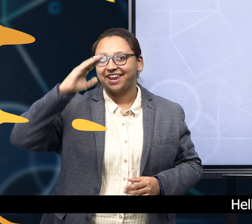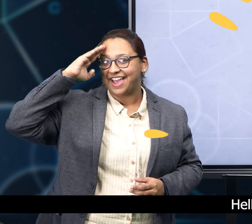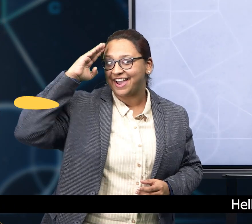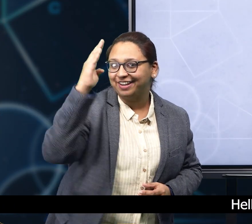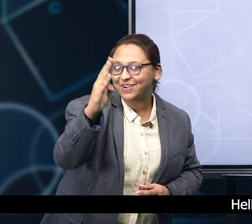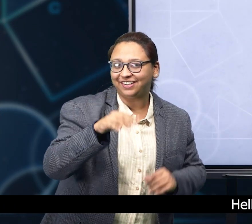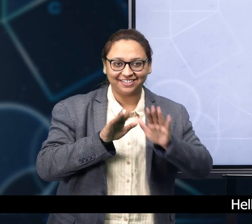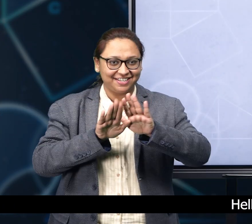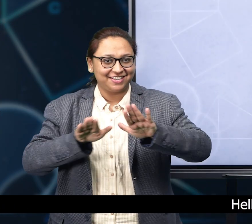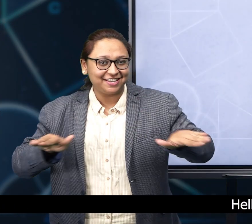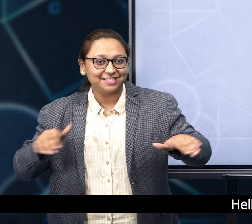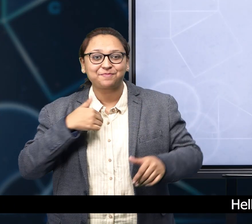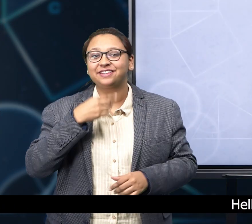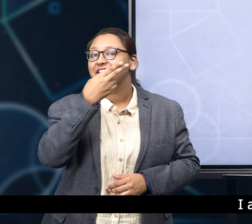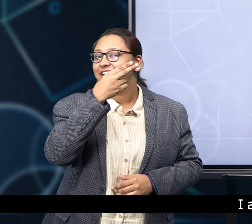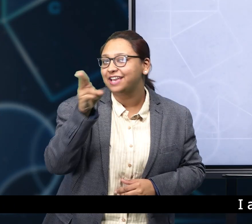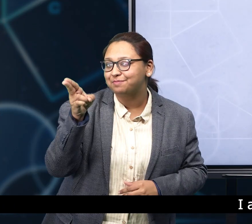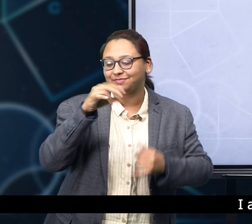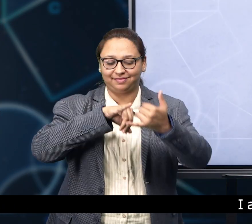Hello students, I am Shreya.